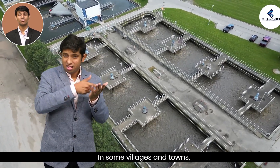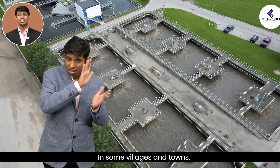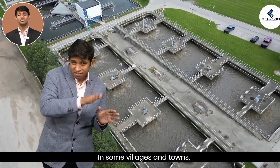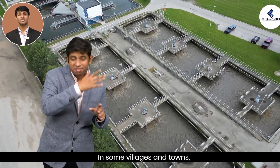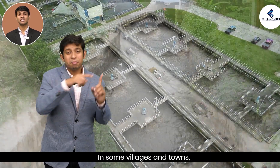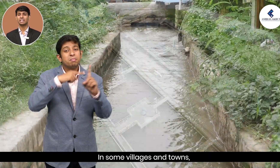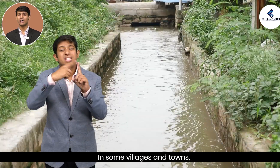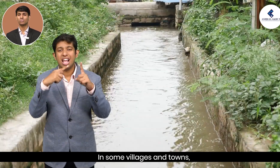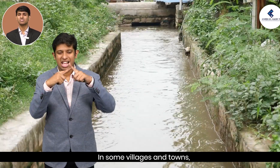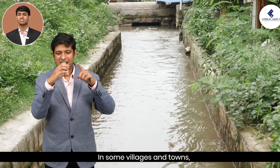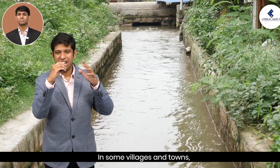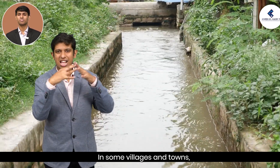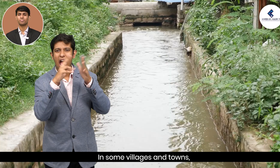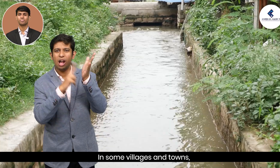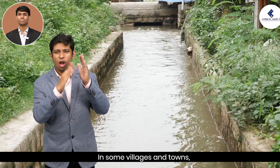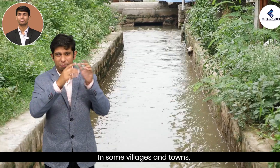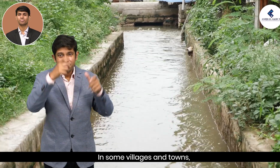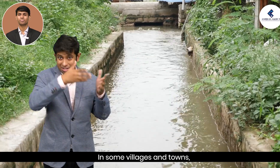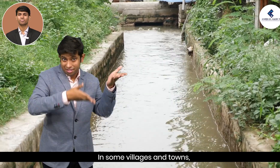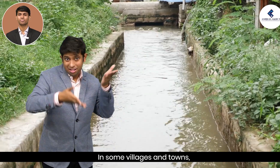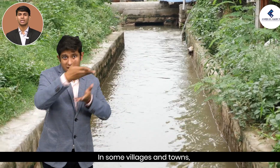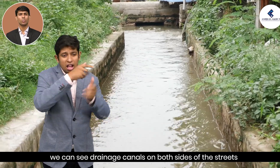In some villages and towns,